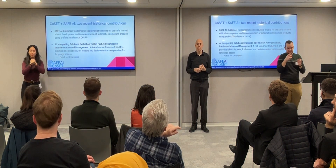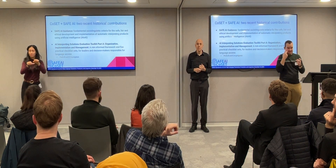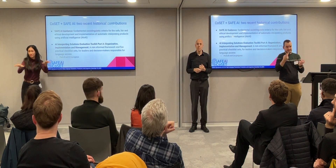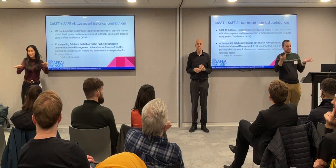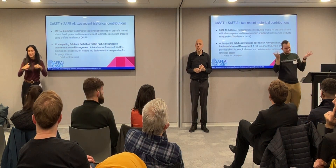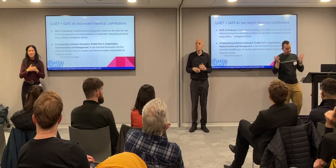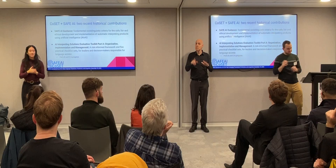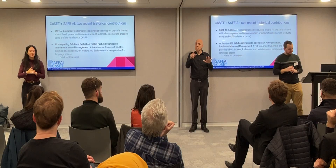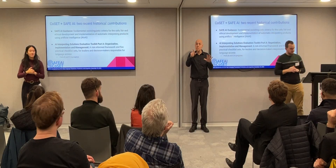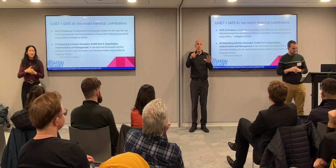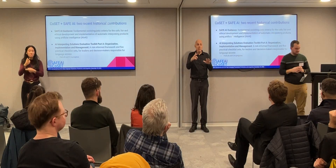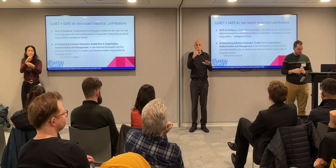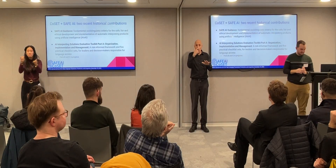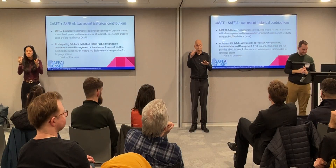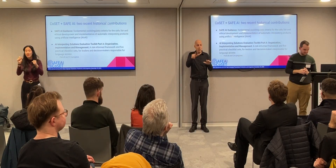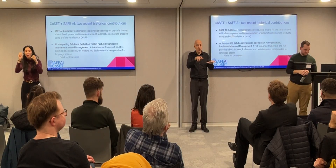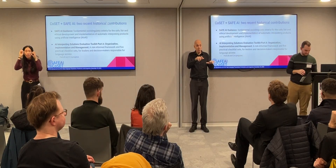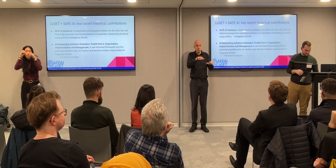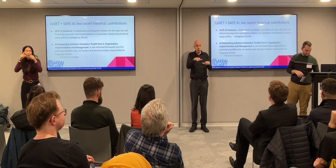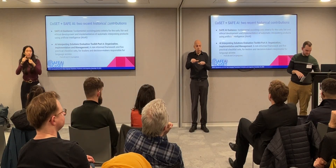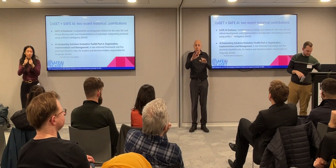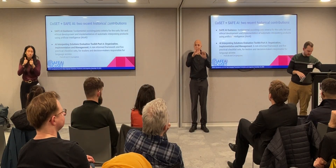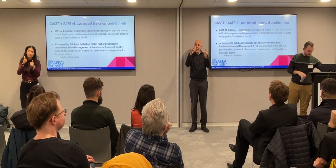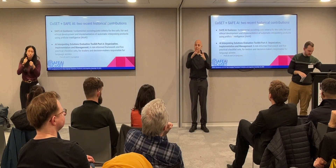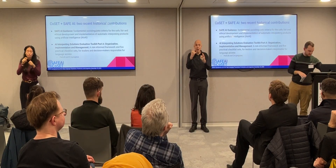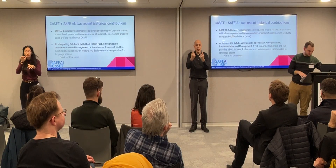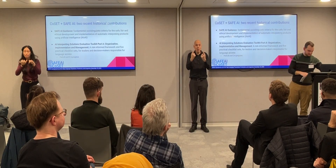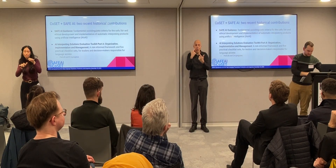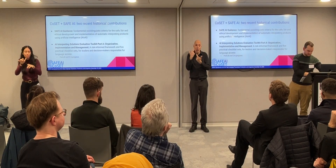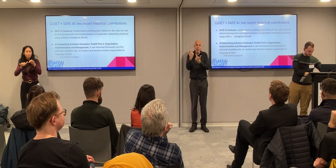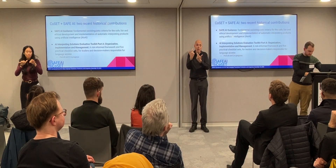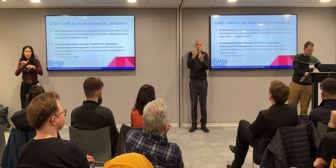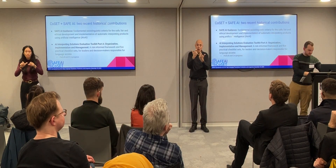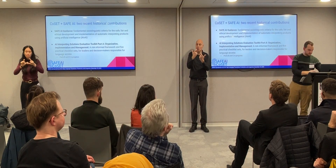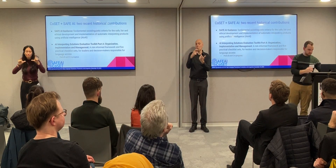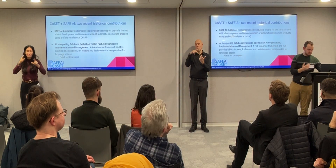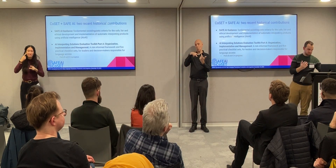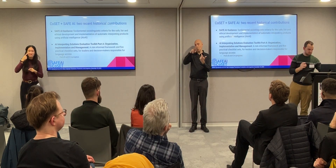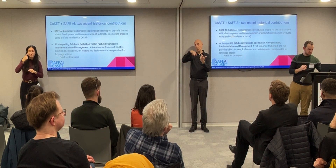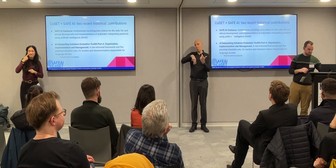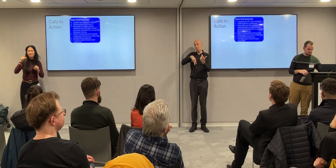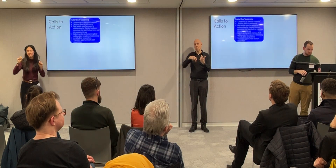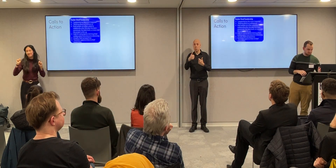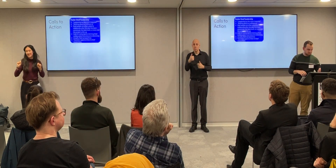Feel free to type it in to the internet and find it yourself. Have a look.